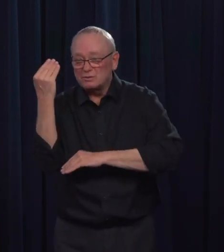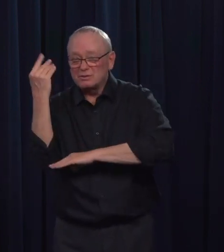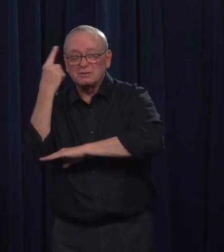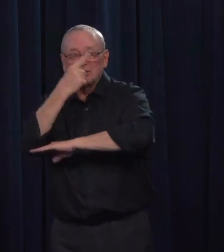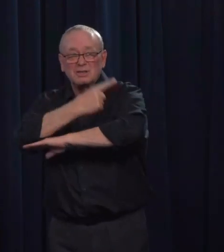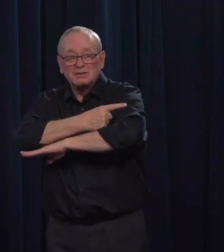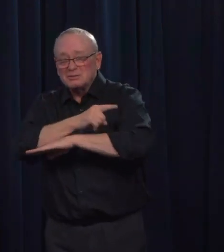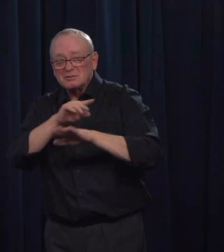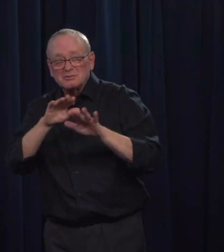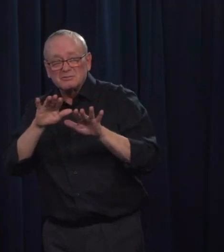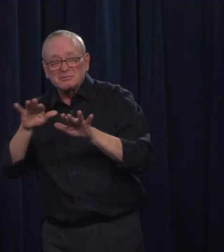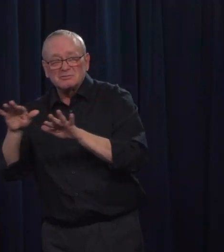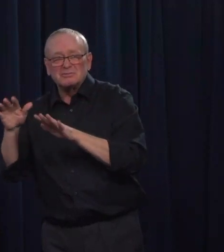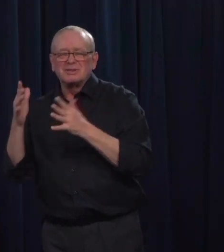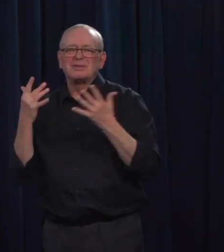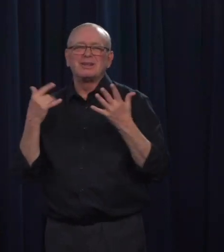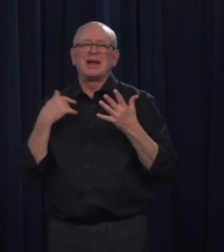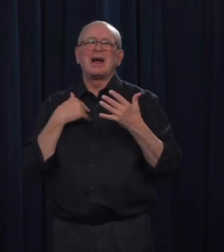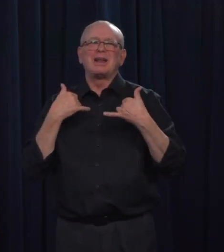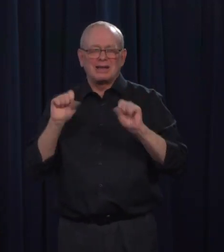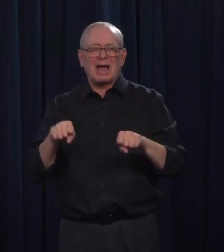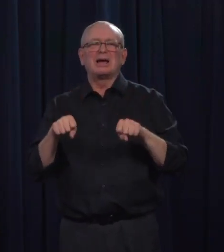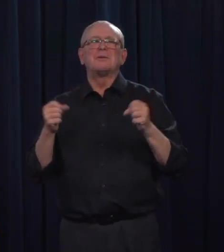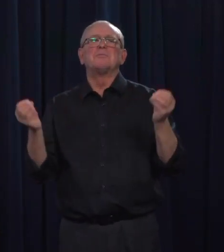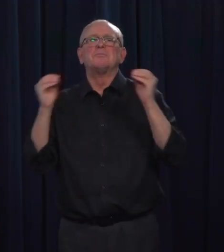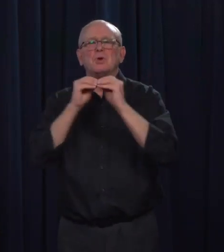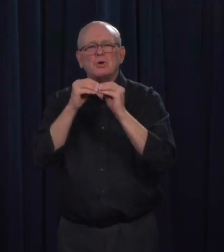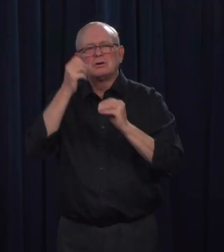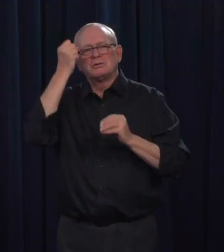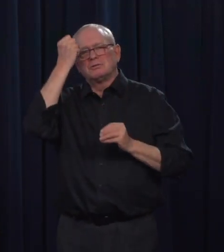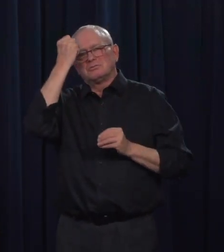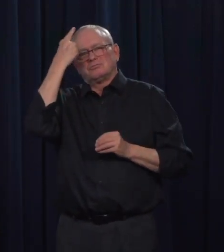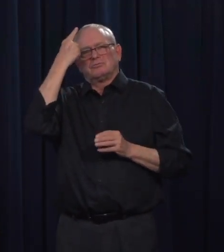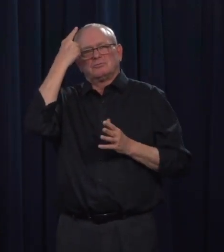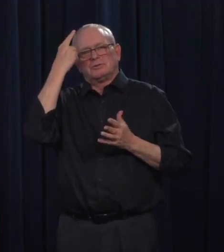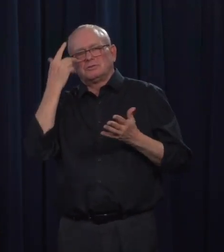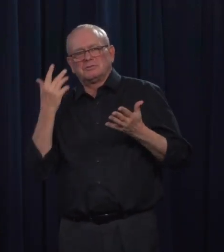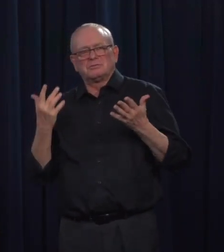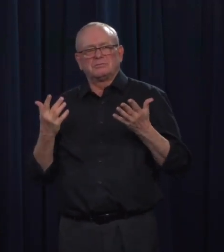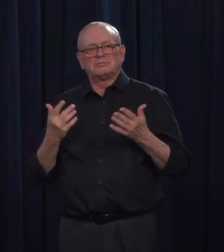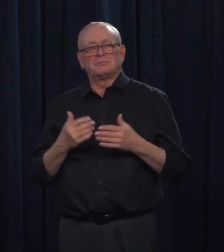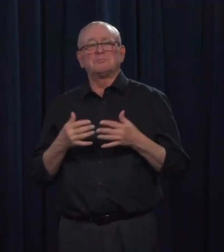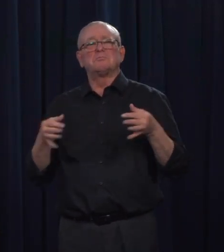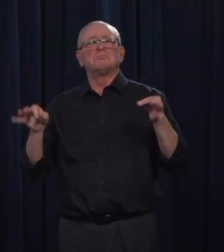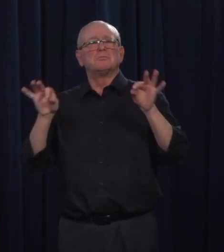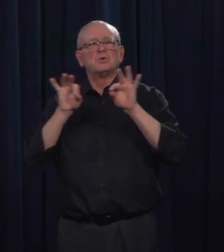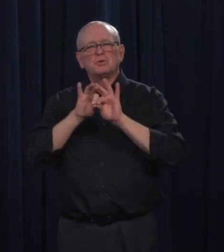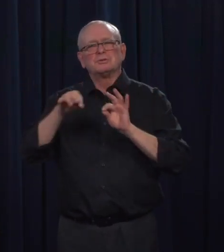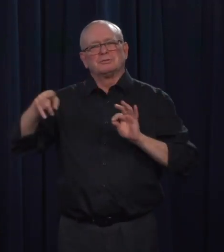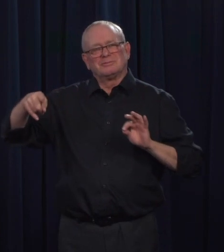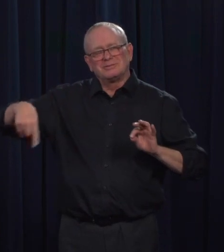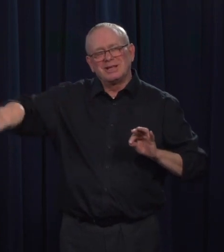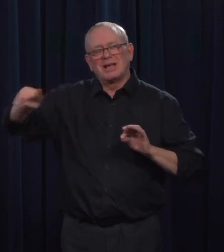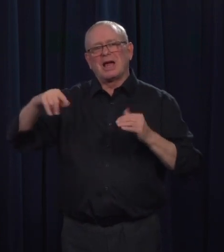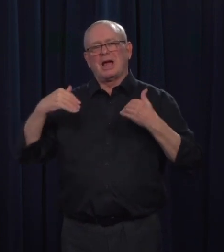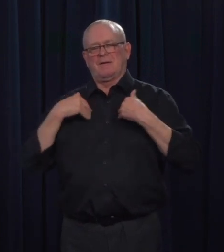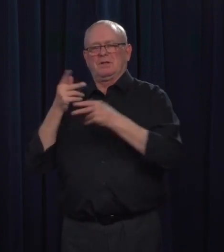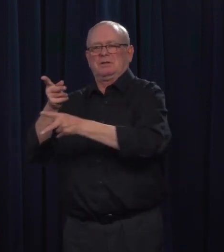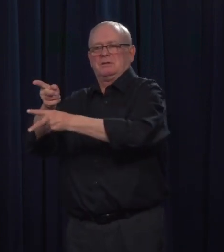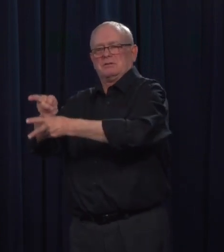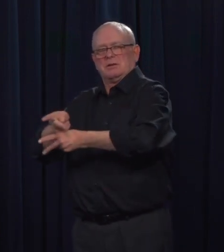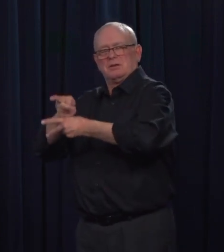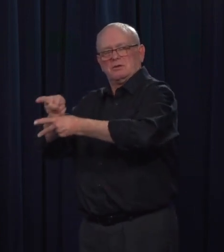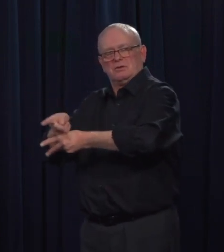have symptoms, that they're all getting the support and care that they need, and that anyone who does have symptoms is kept away from